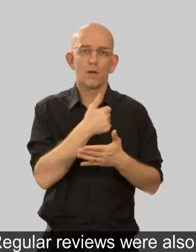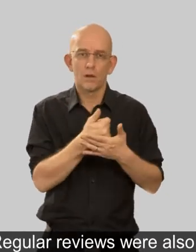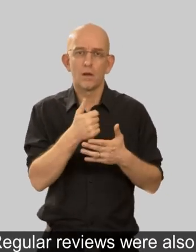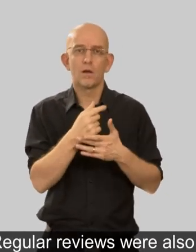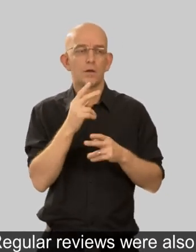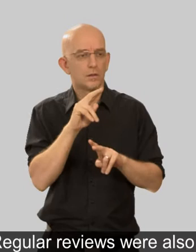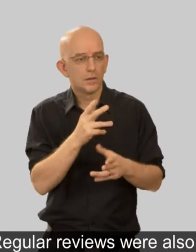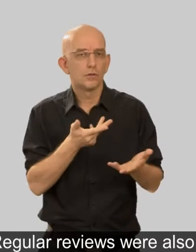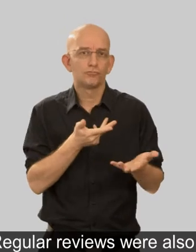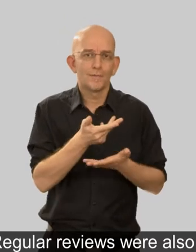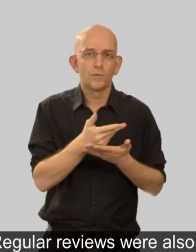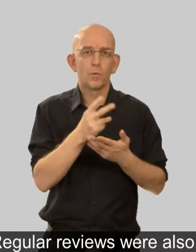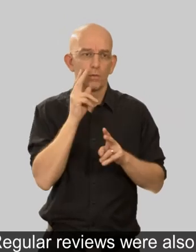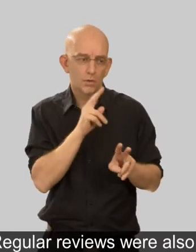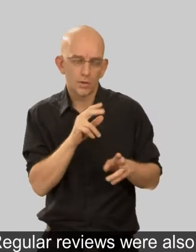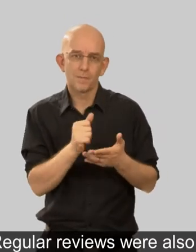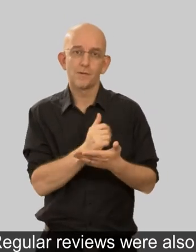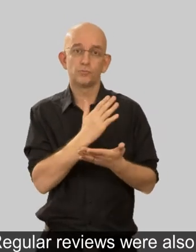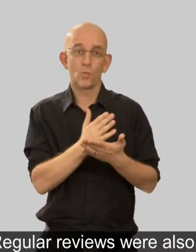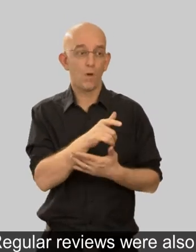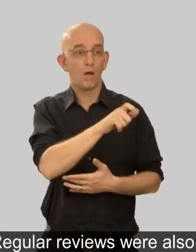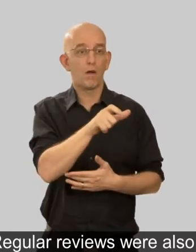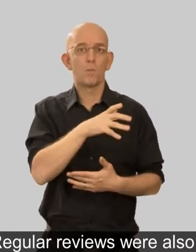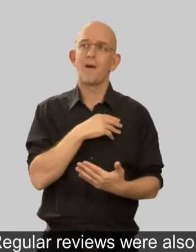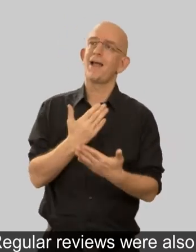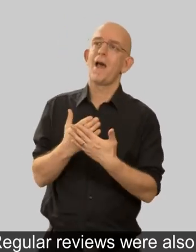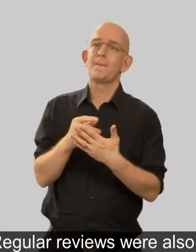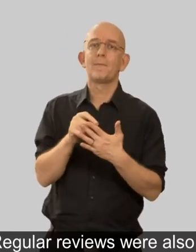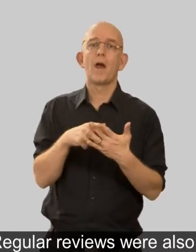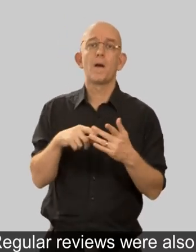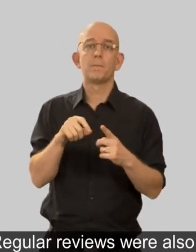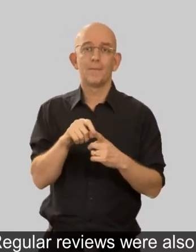Regular reviews were also introduced to ensure that claimants